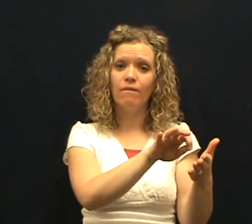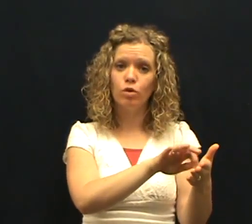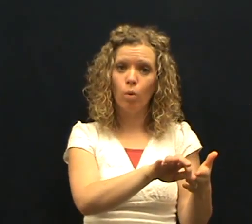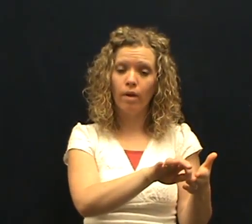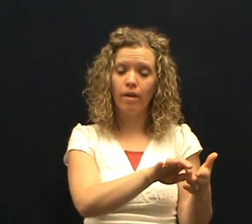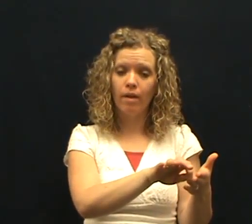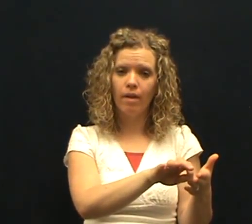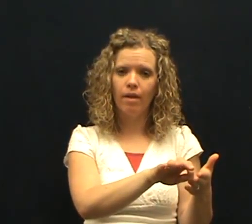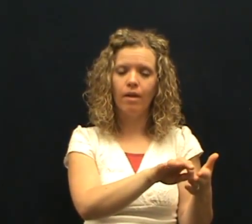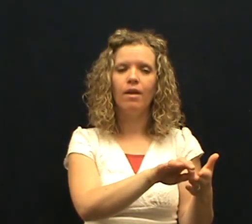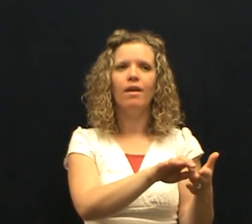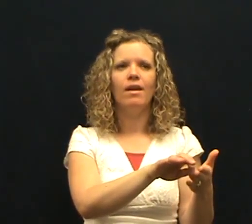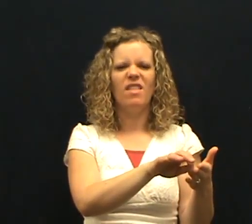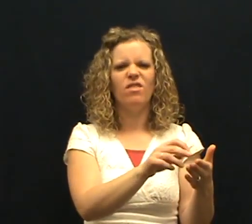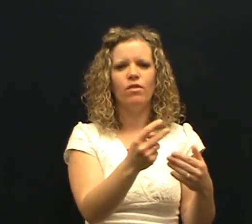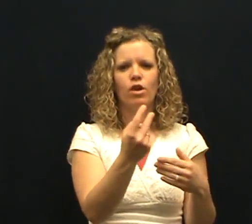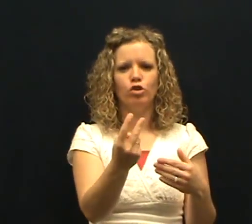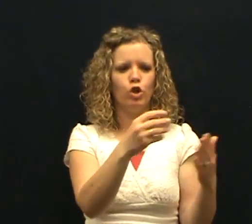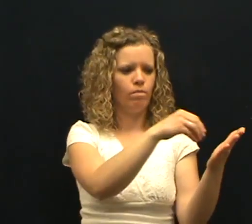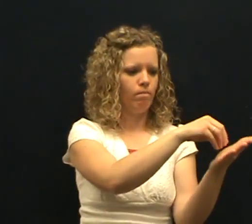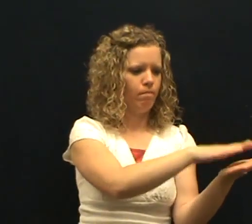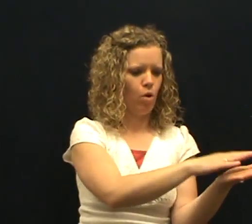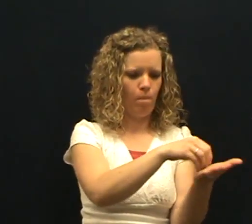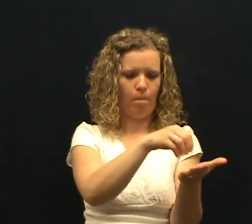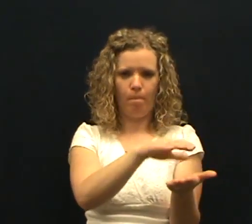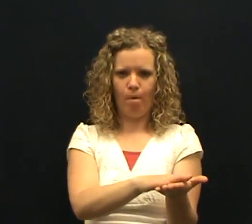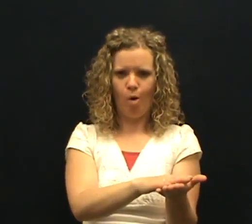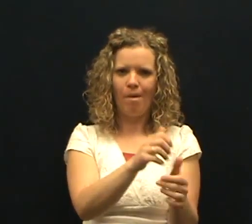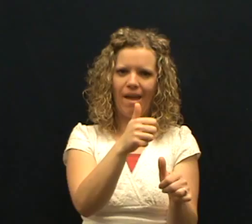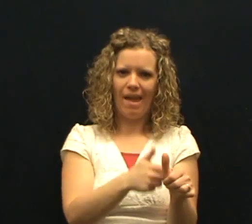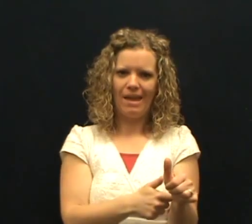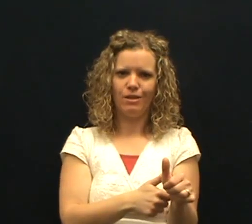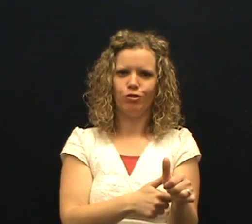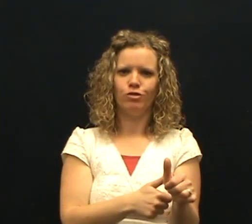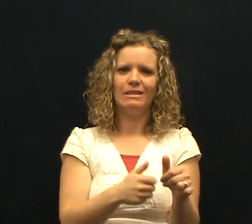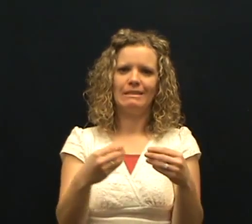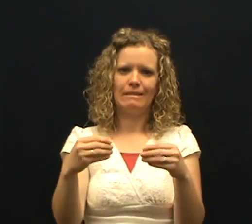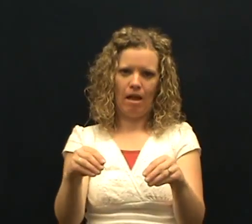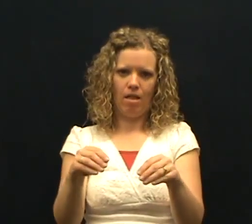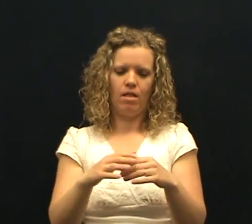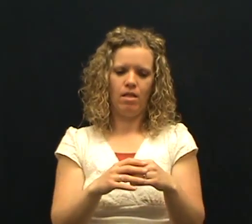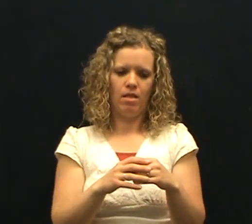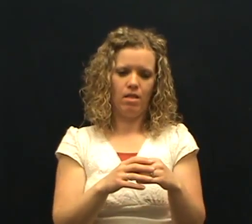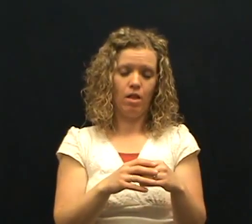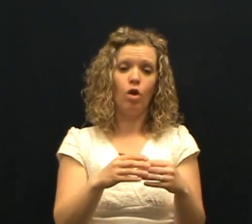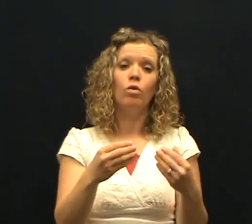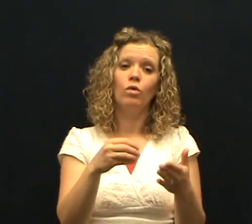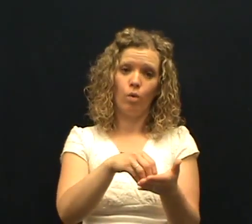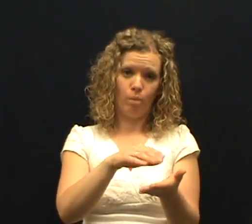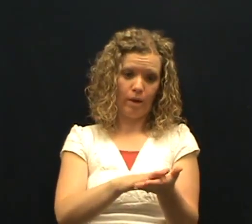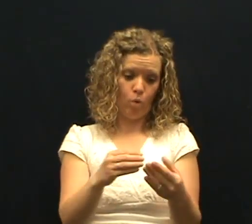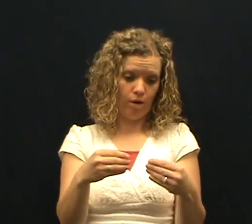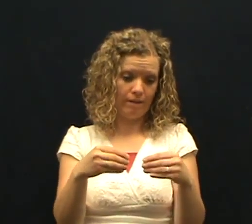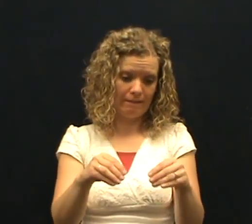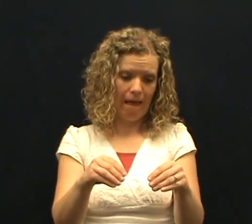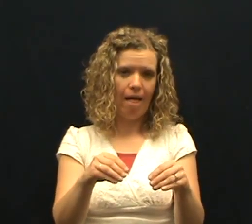two entries every time we make a sale. One to record the sale and one to record the cost of the sale.